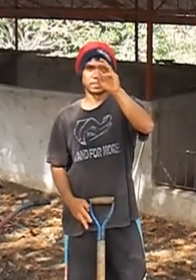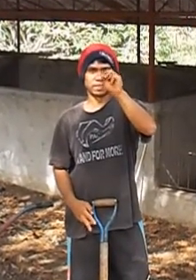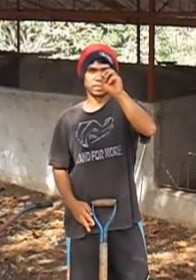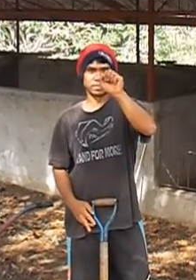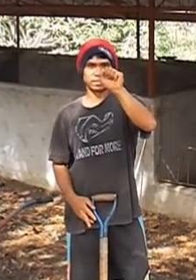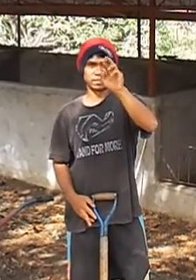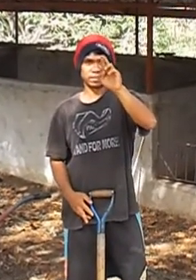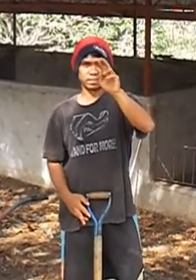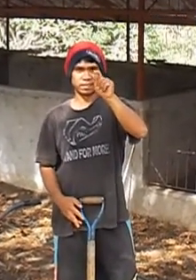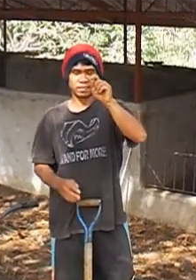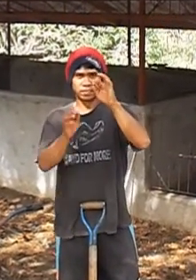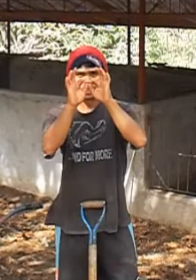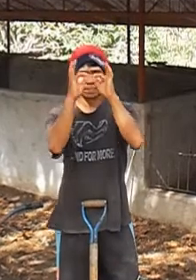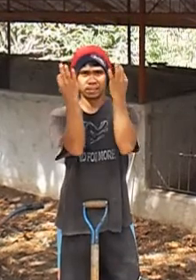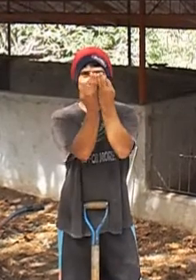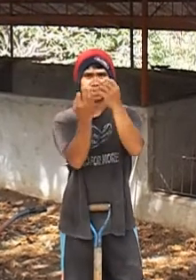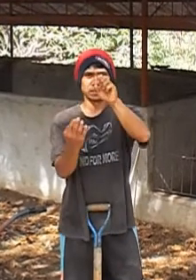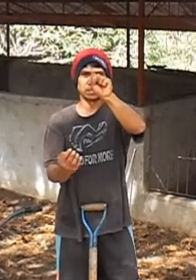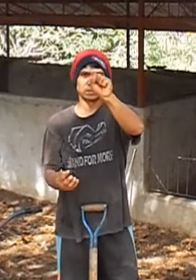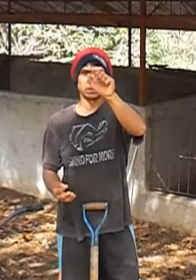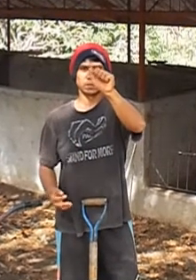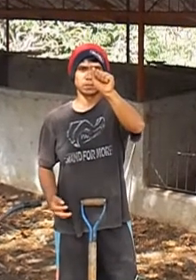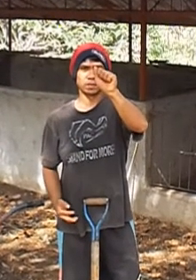Raymart, family name